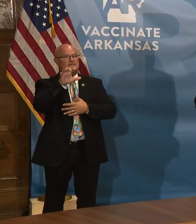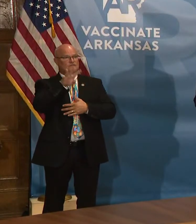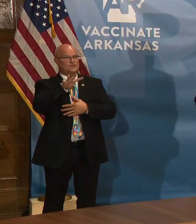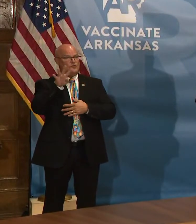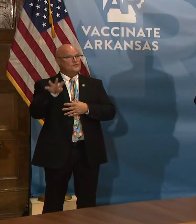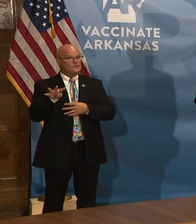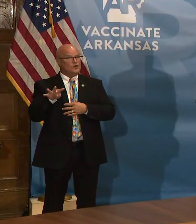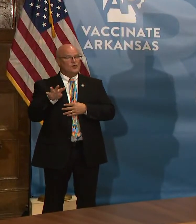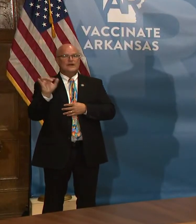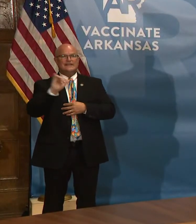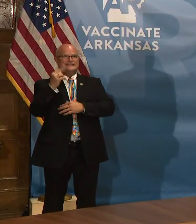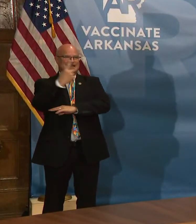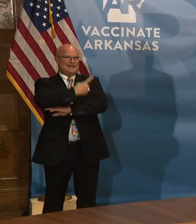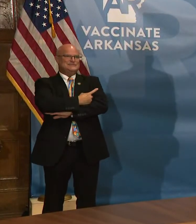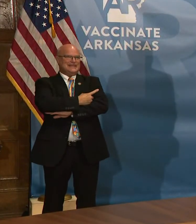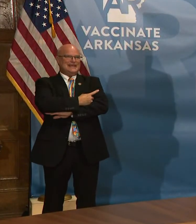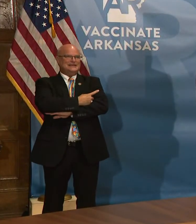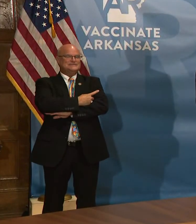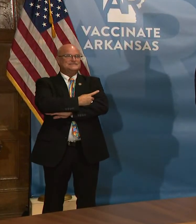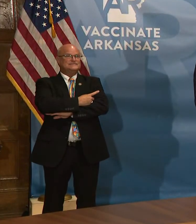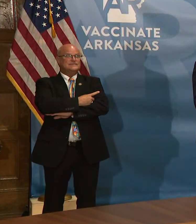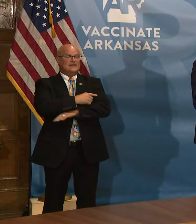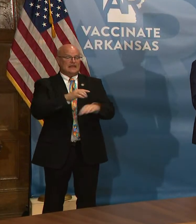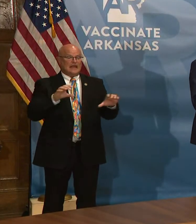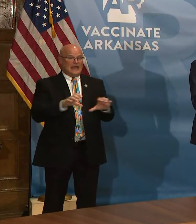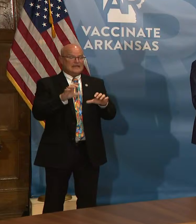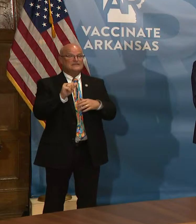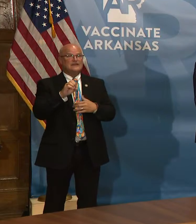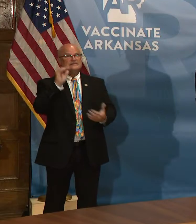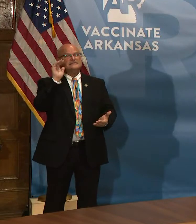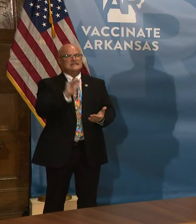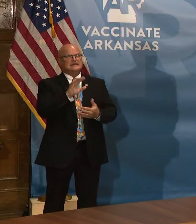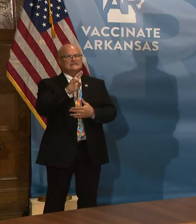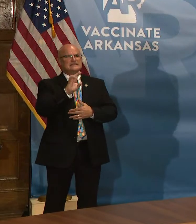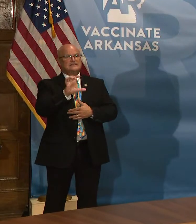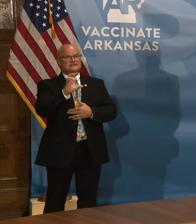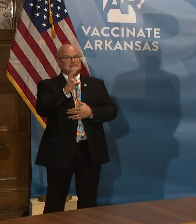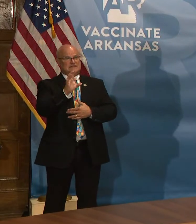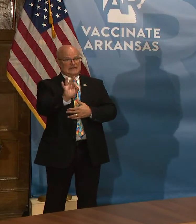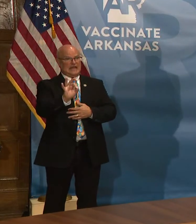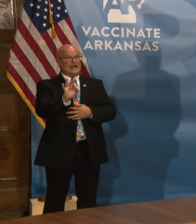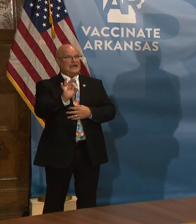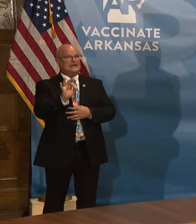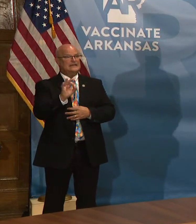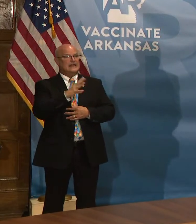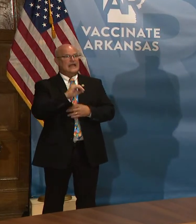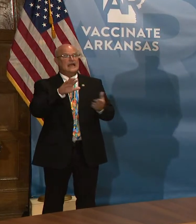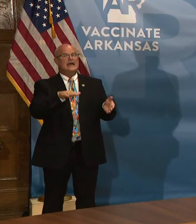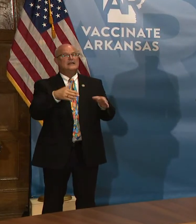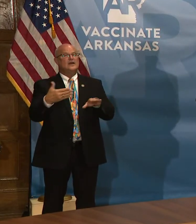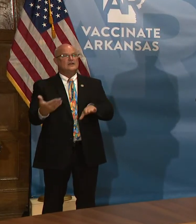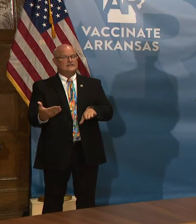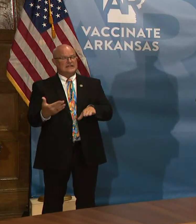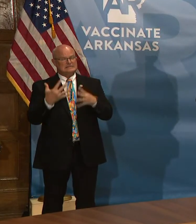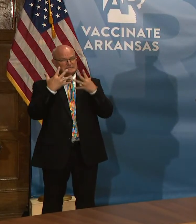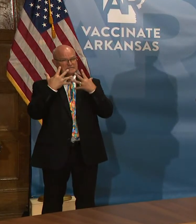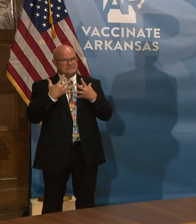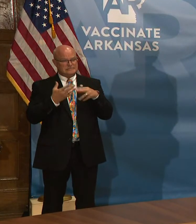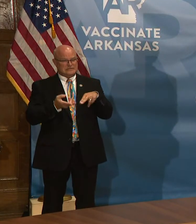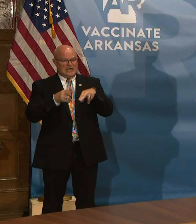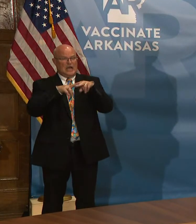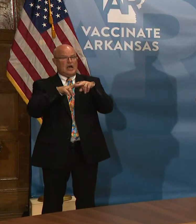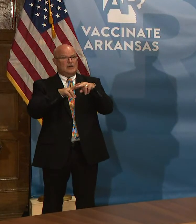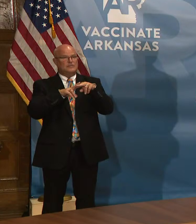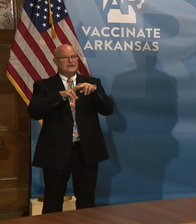1,544 on the same day. Active cases are down 779, and our deaths, regrettably, are up